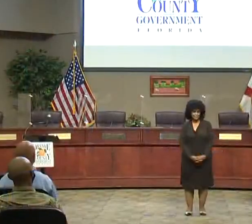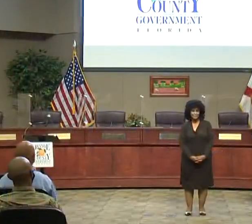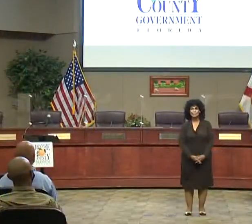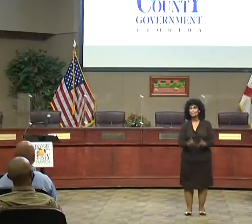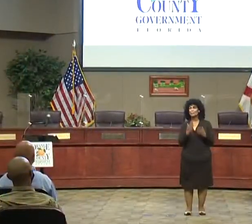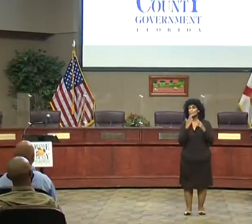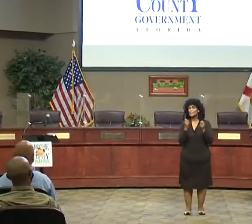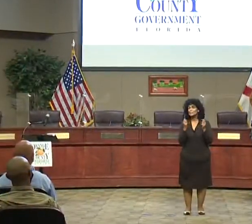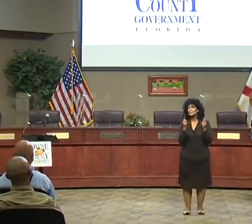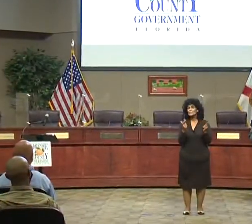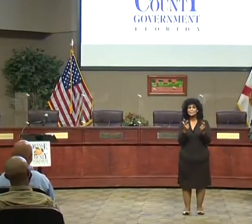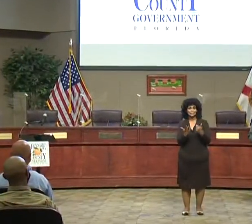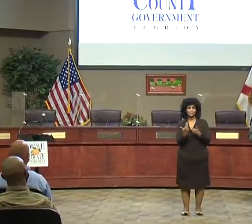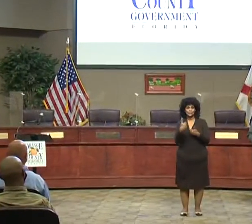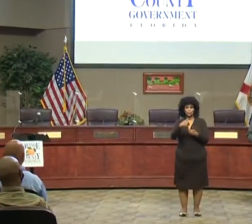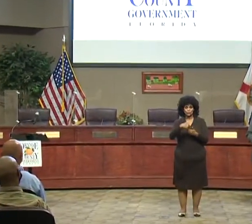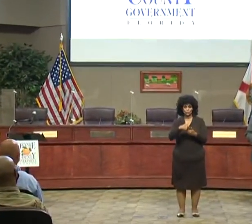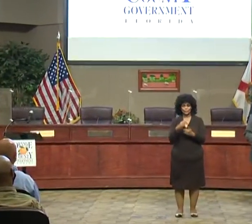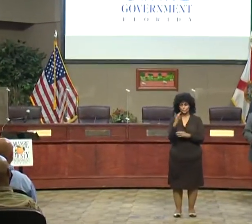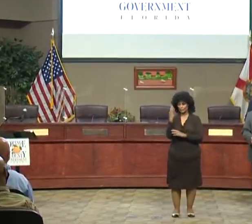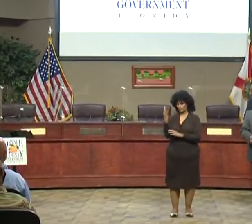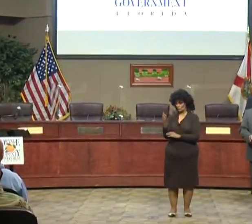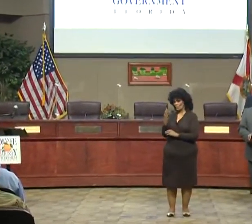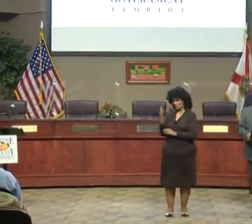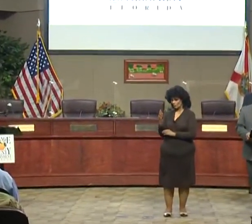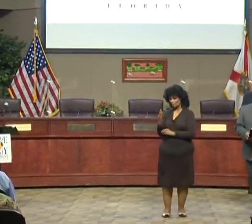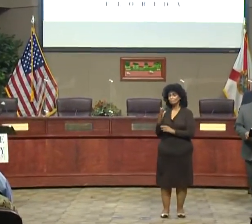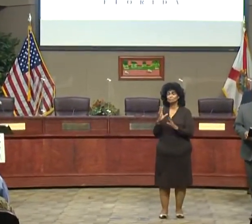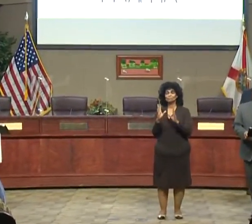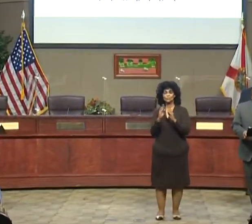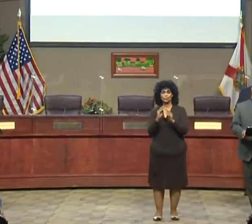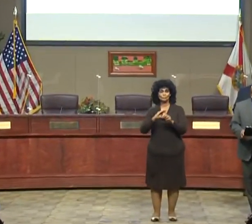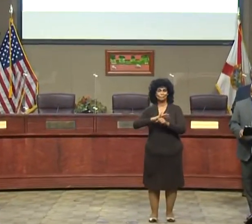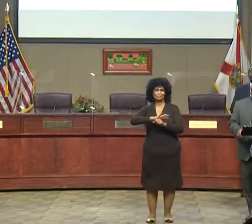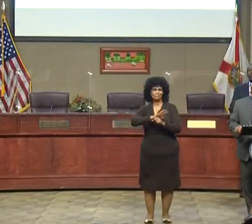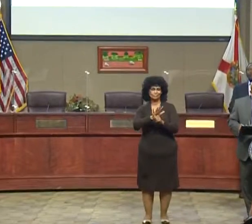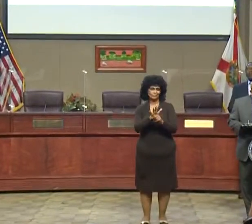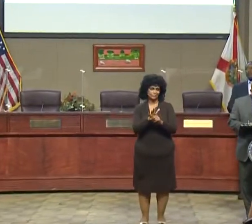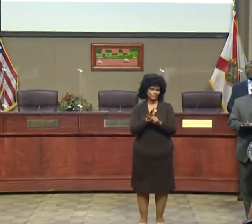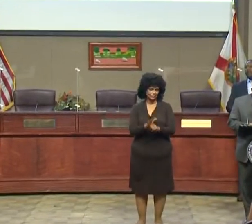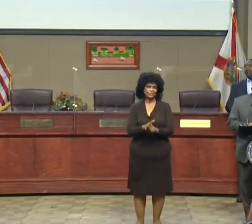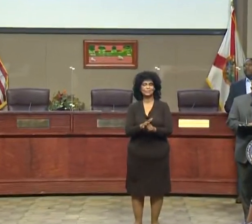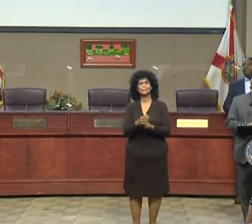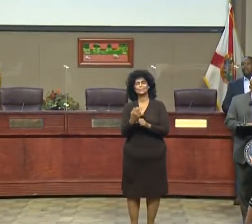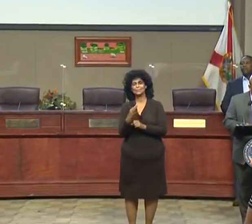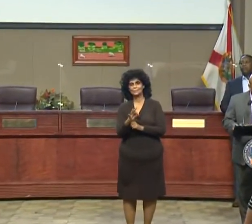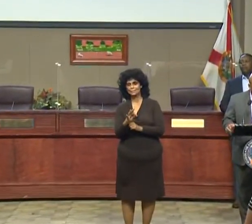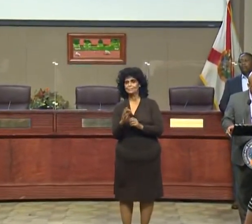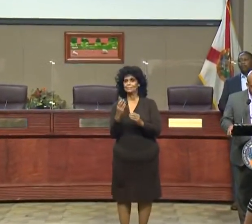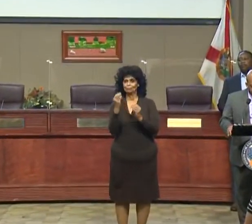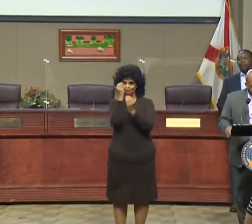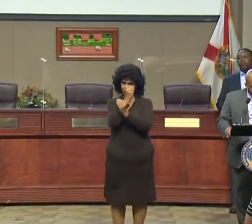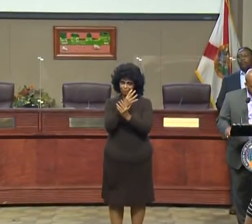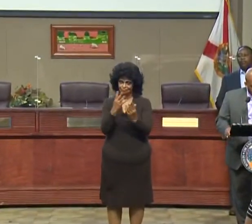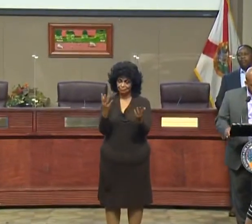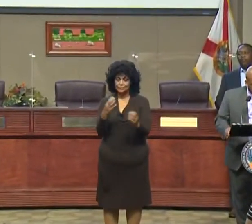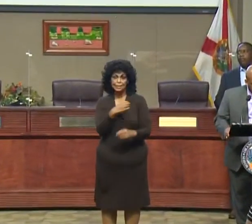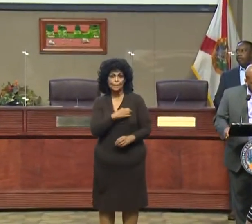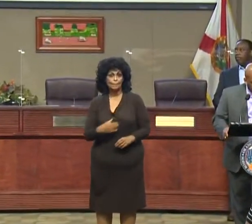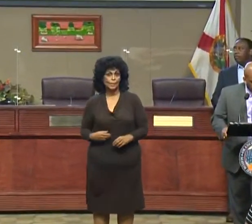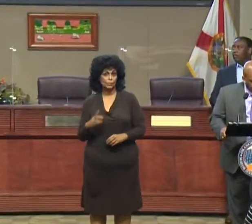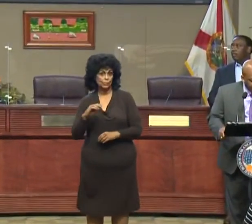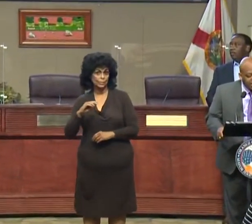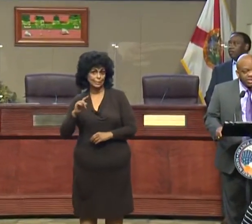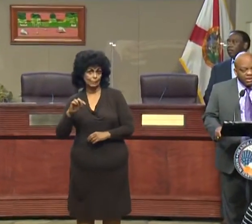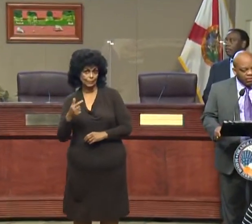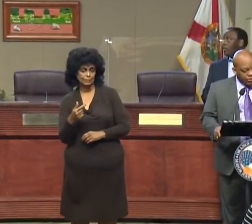And thank you so much, everyone, for joining us this Friday for this COVID-19 press briefing. Today, Orange County Mayor Jerry L. Demings will discuss the